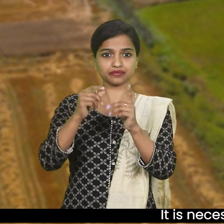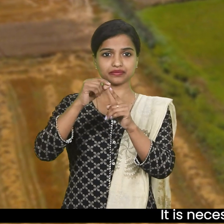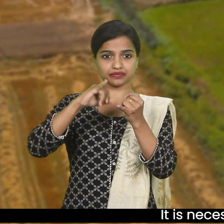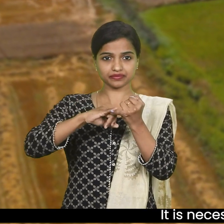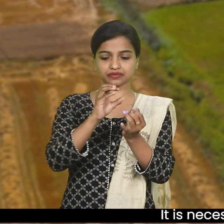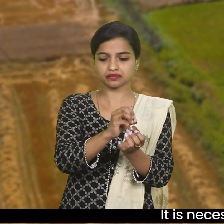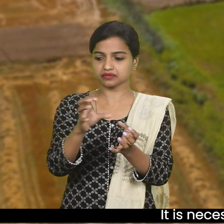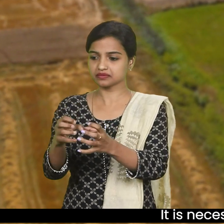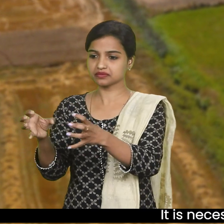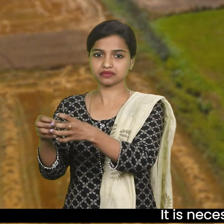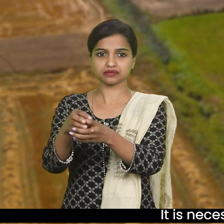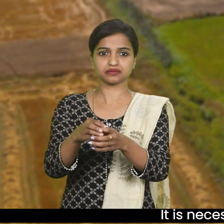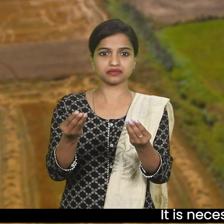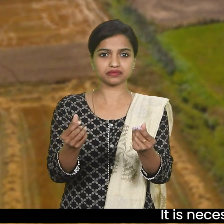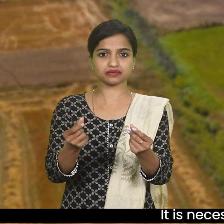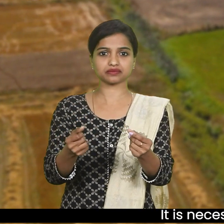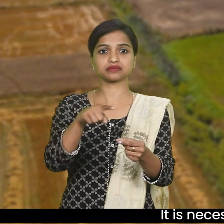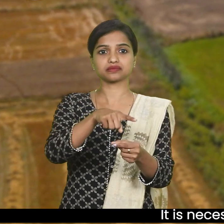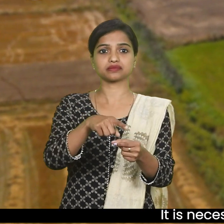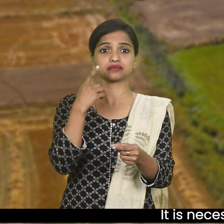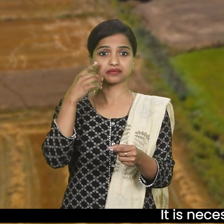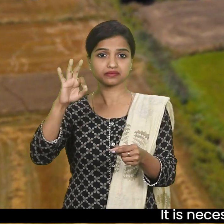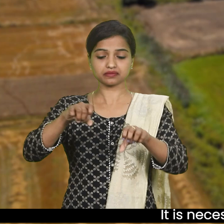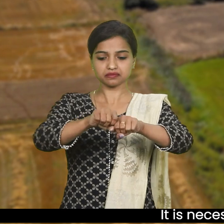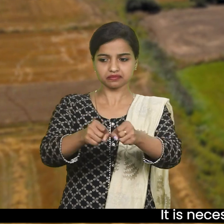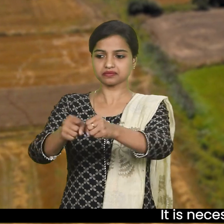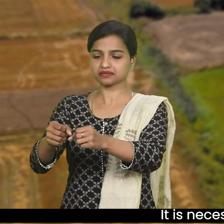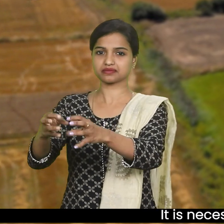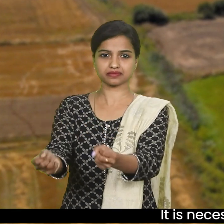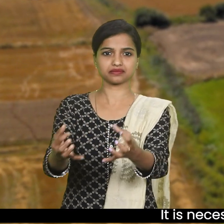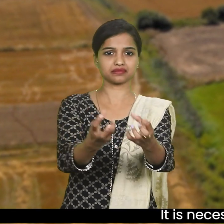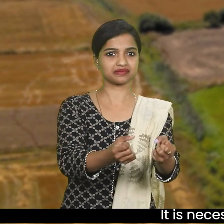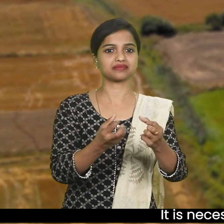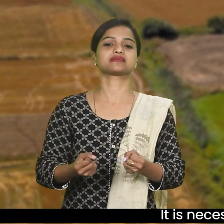It is necessary to break these crumbs.